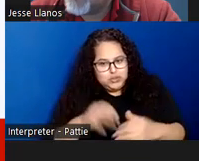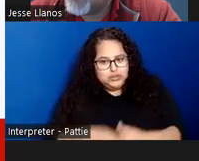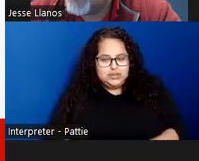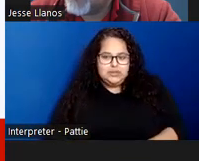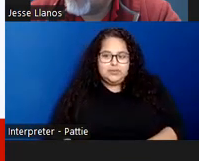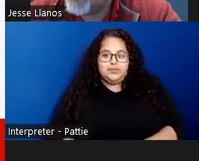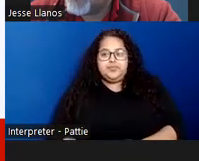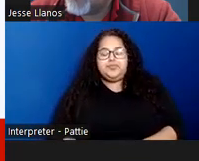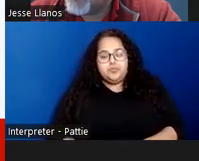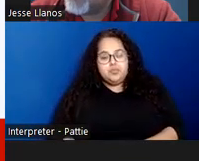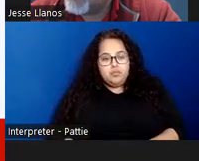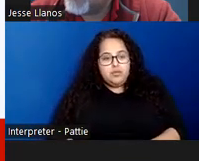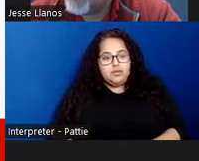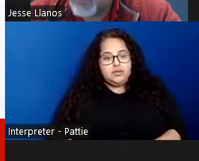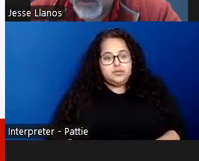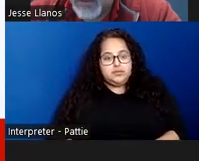Let's see.